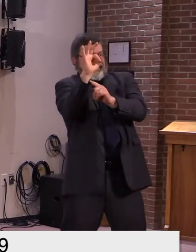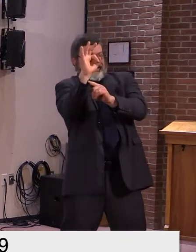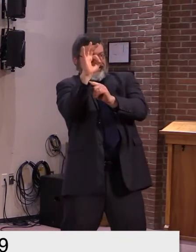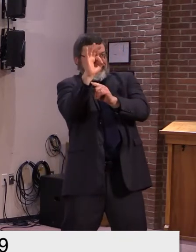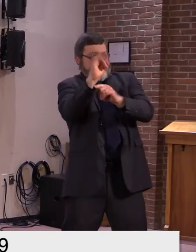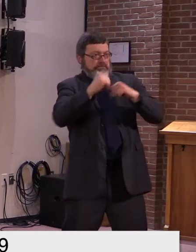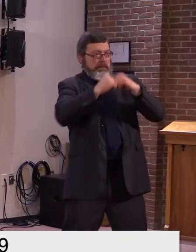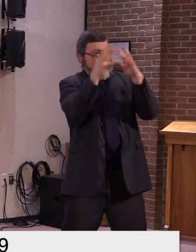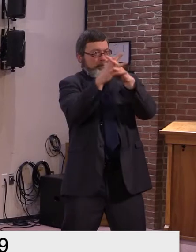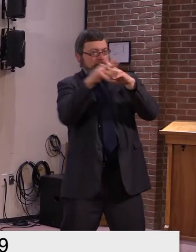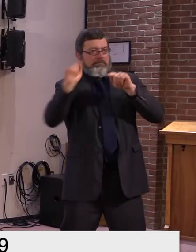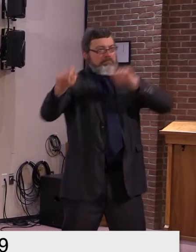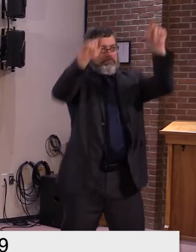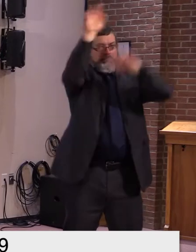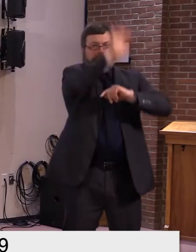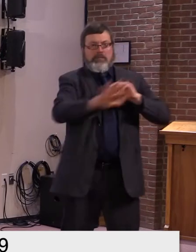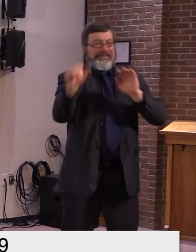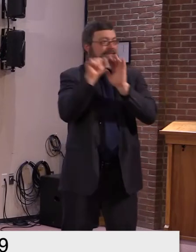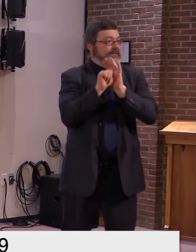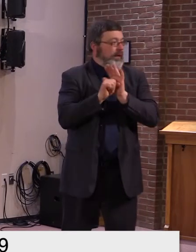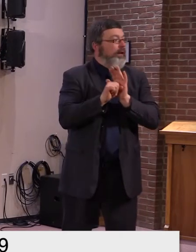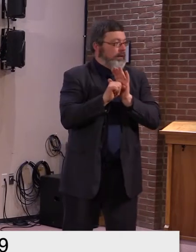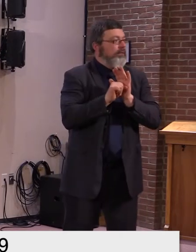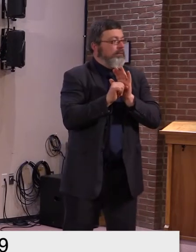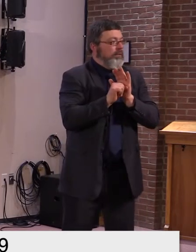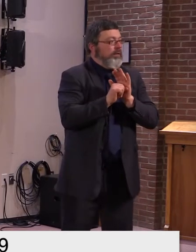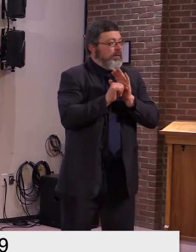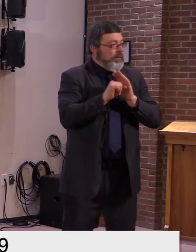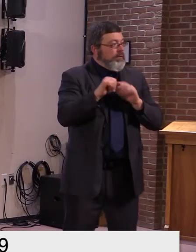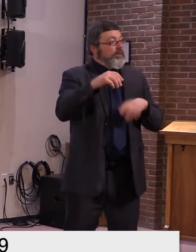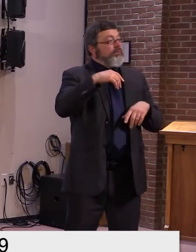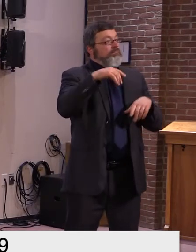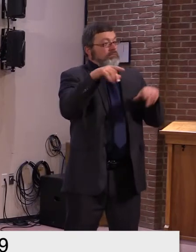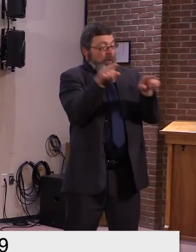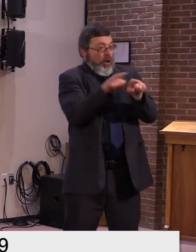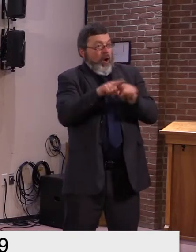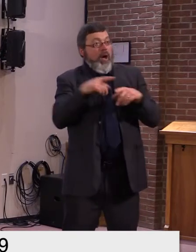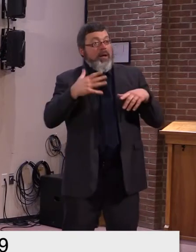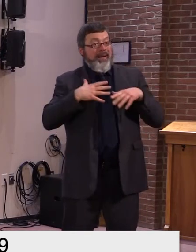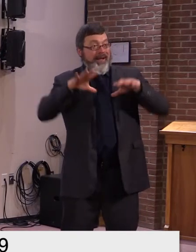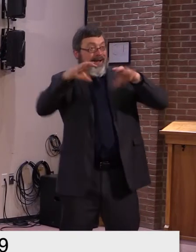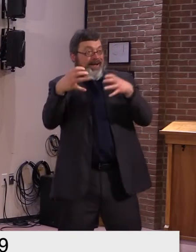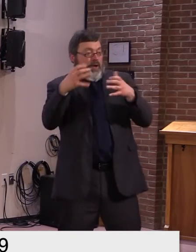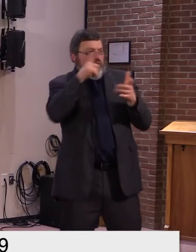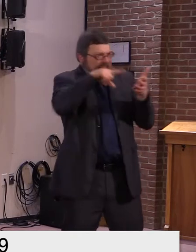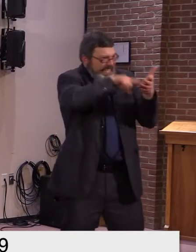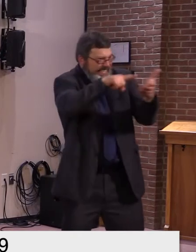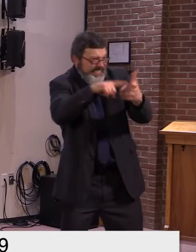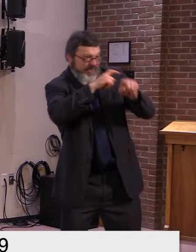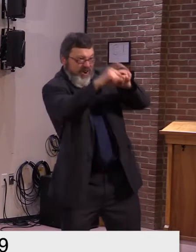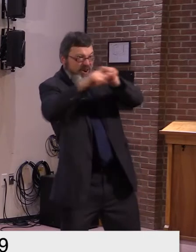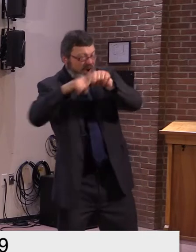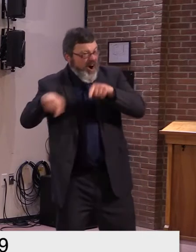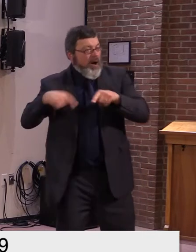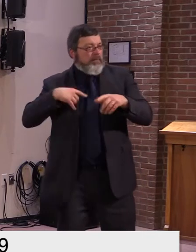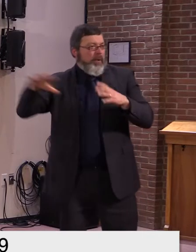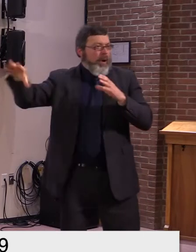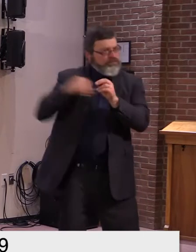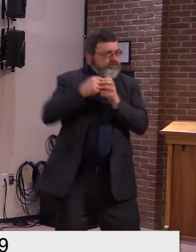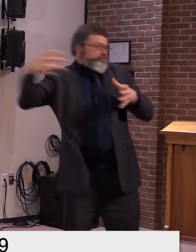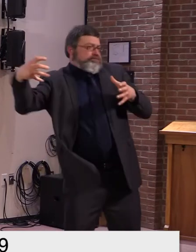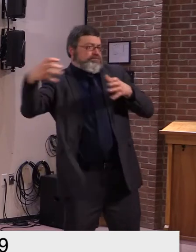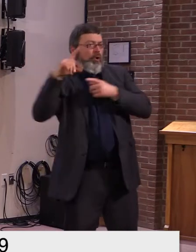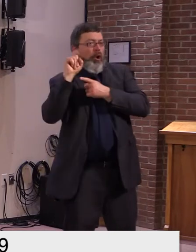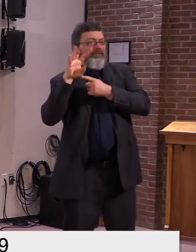new contact tracers to our tracing team and tools to reach contacts faster, which helps us find and